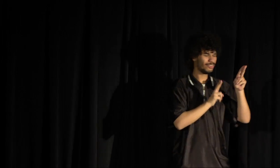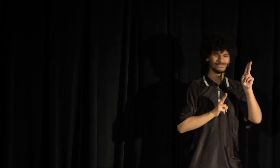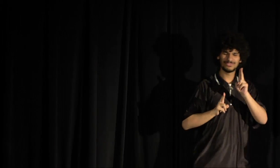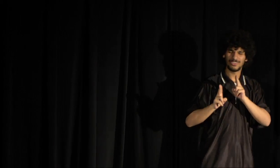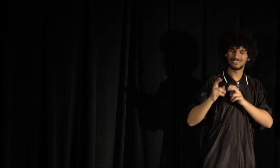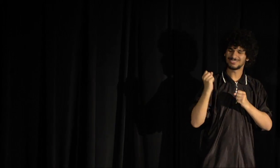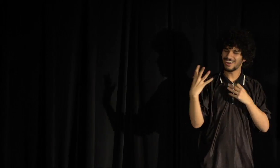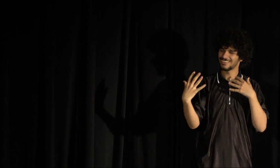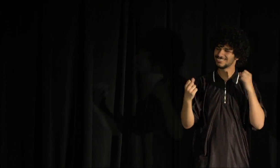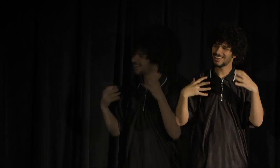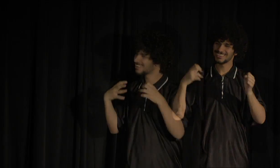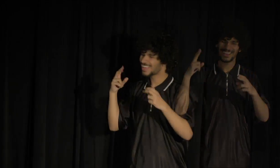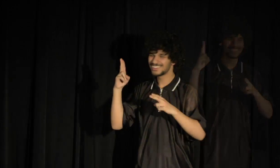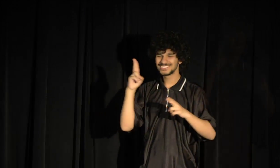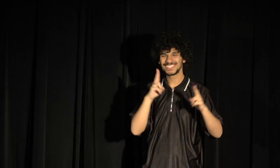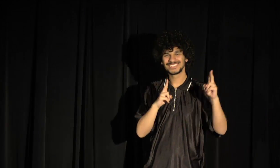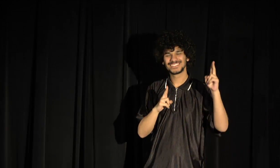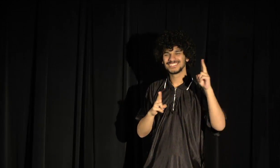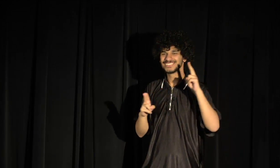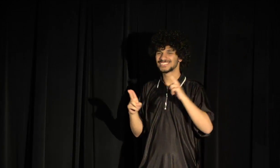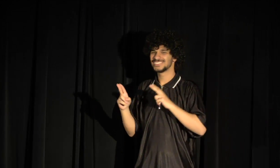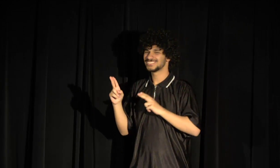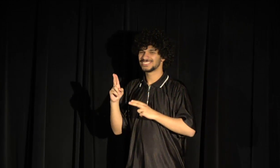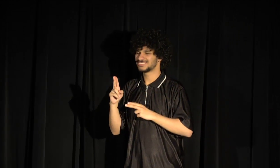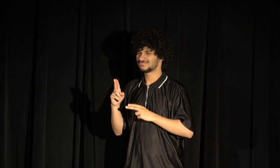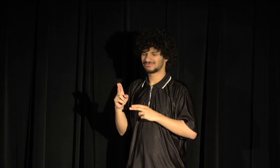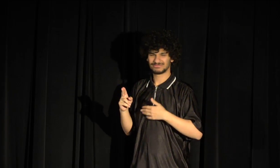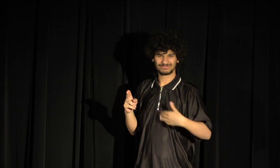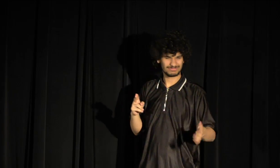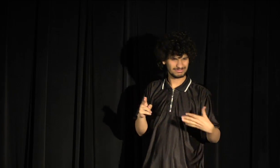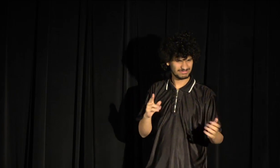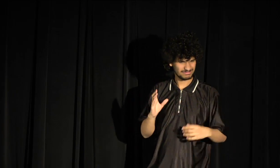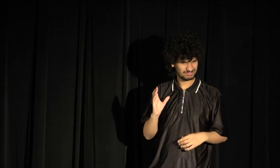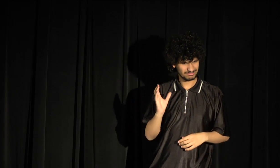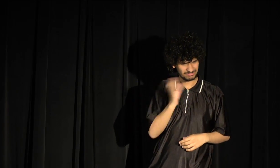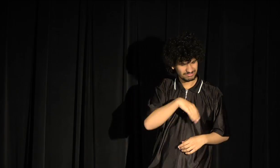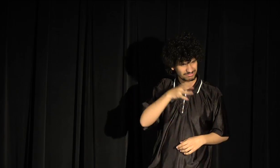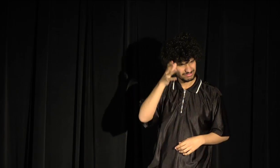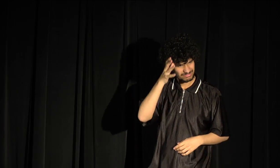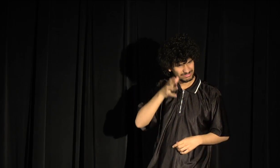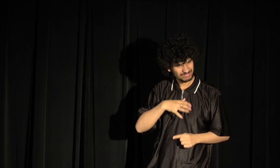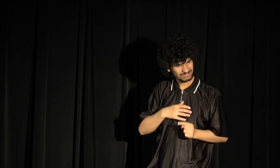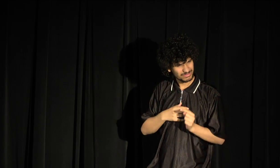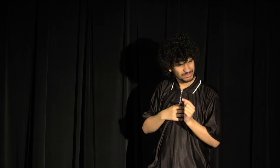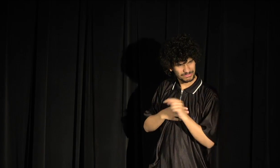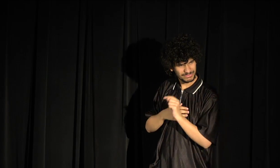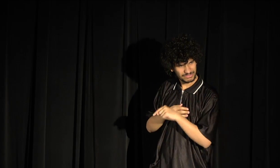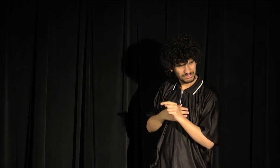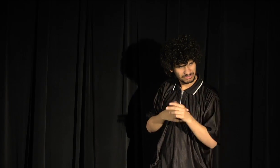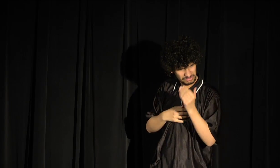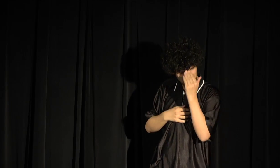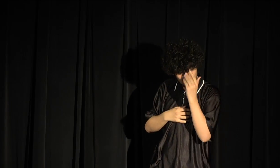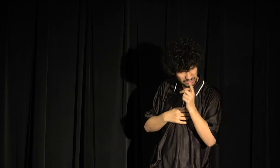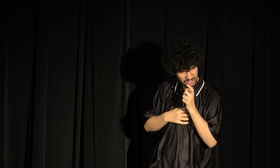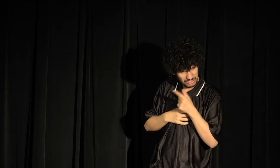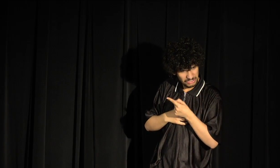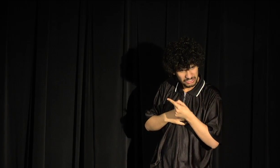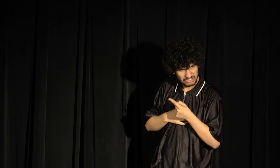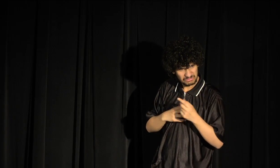group, also having a great time, signing with each other. And everybody's like, who's that strange